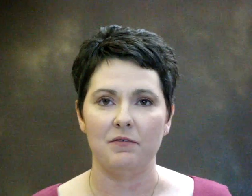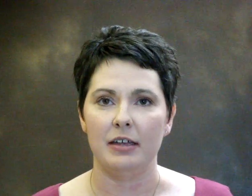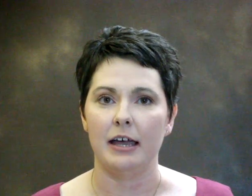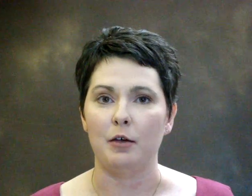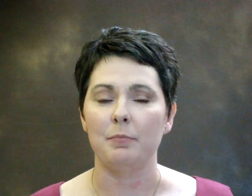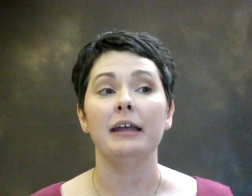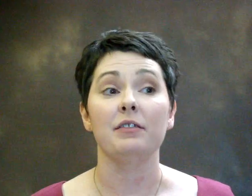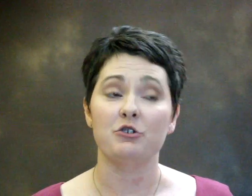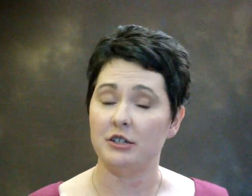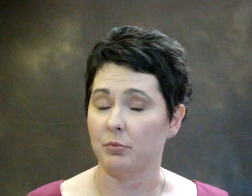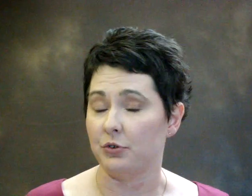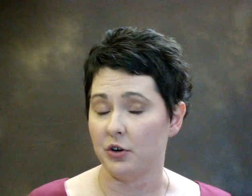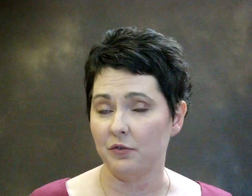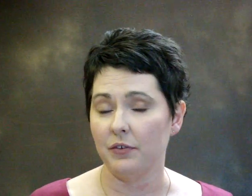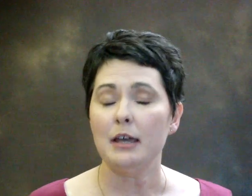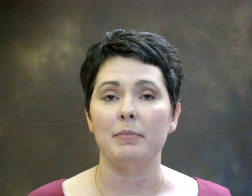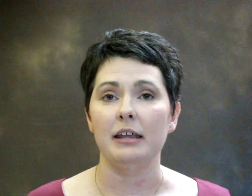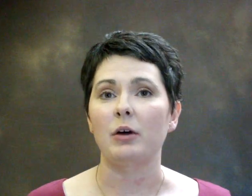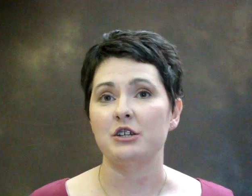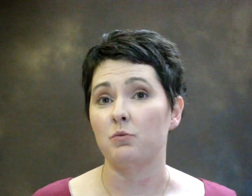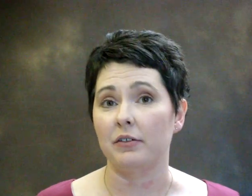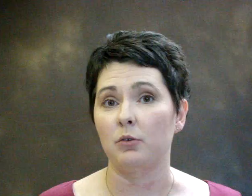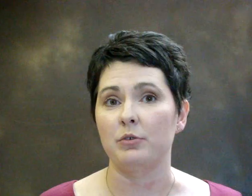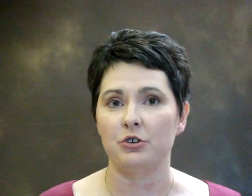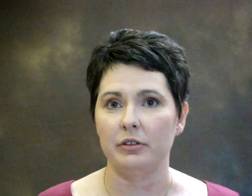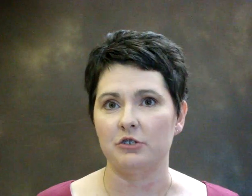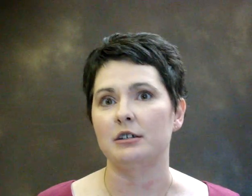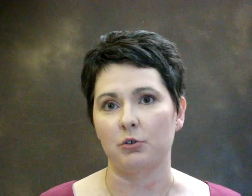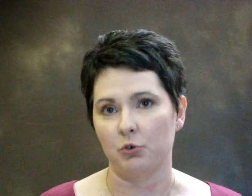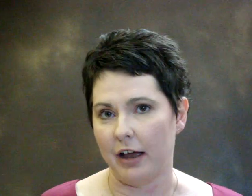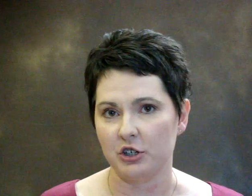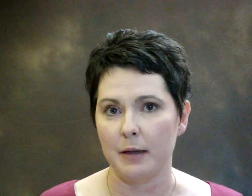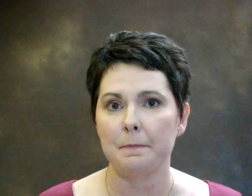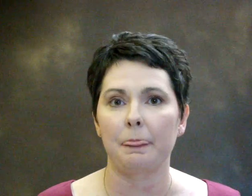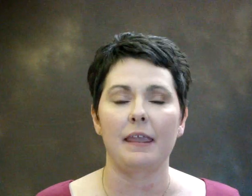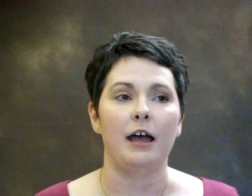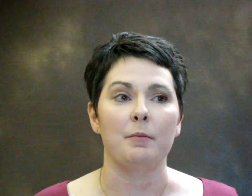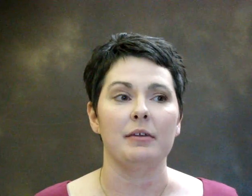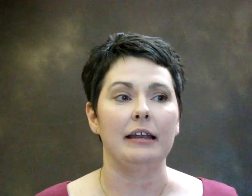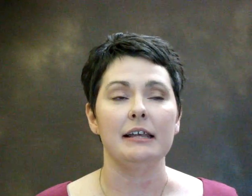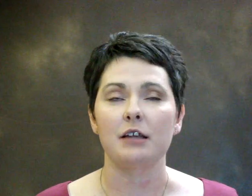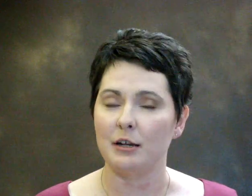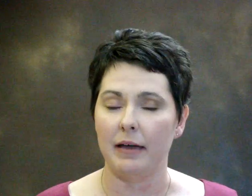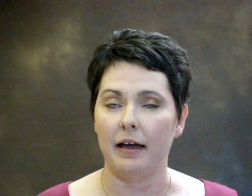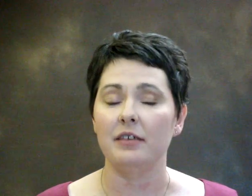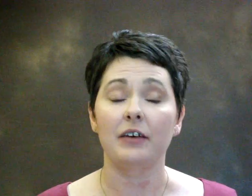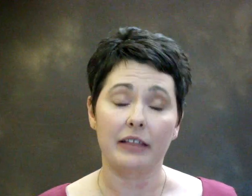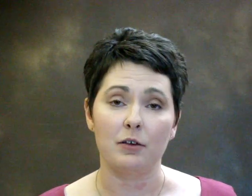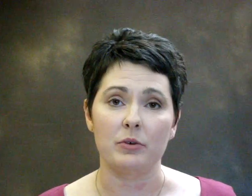having pain of the trigeminal nerve, but he questioned whether it was truly trigeminal neuralgia. And he felt like it was due